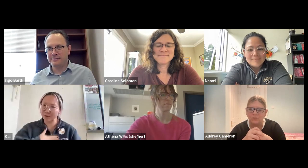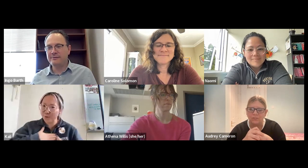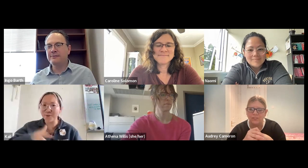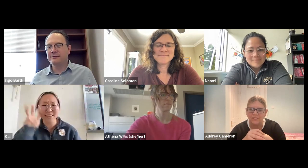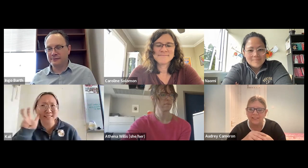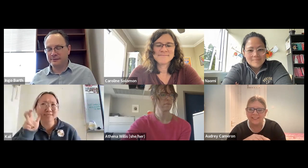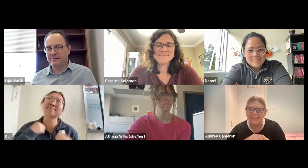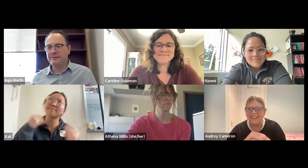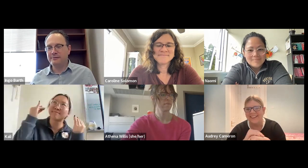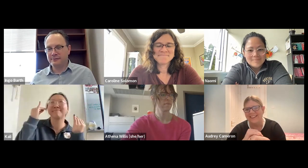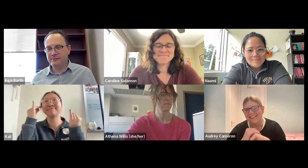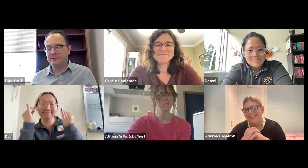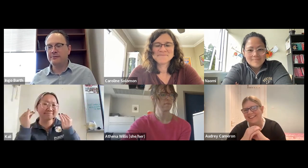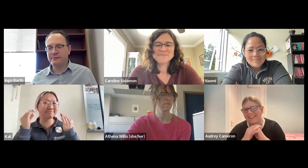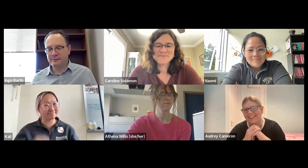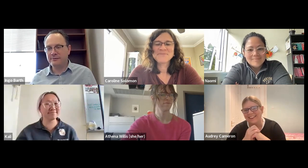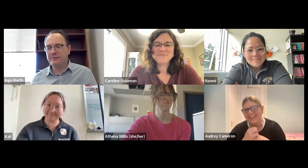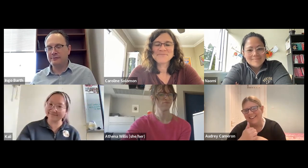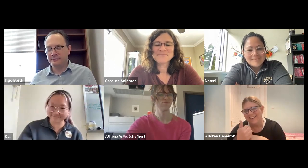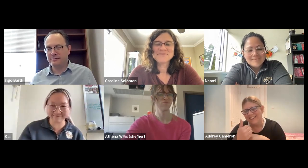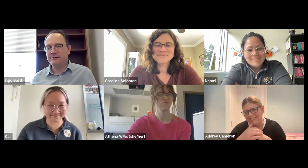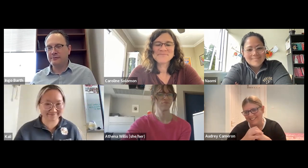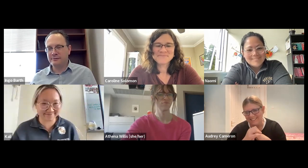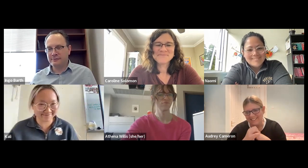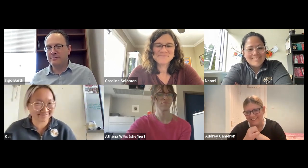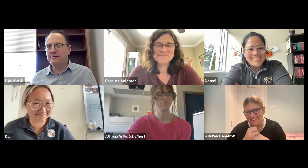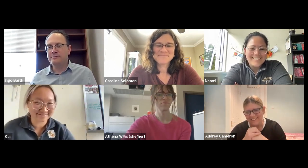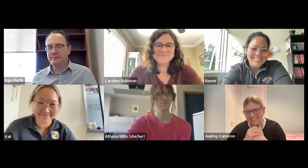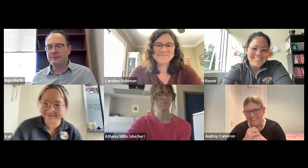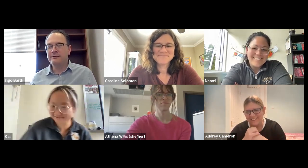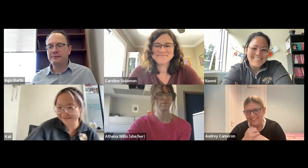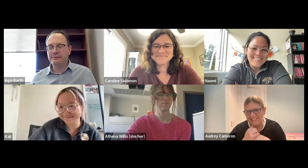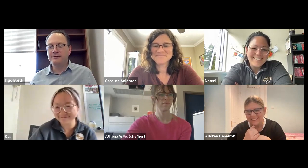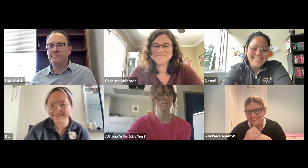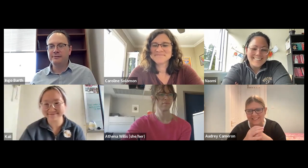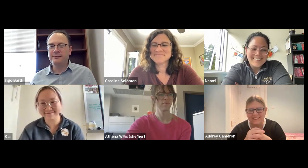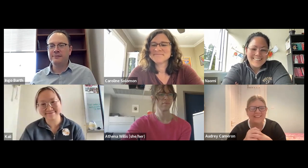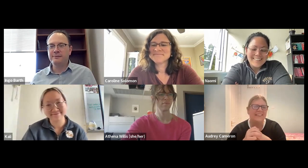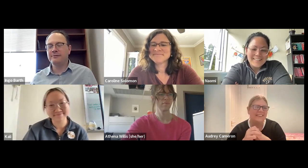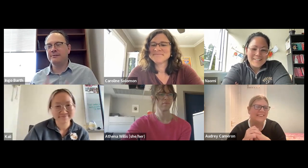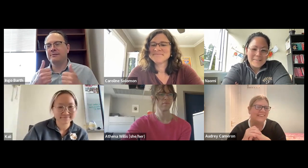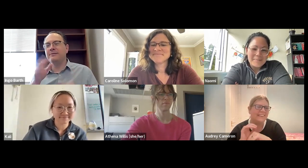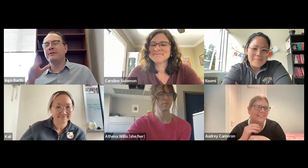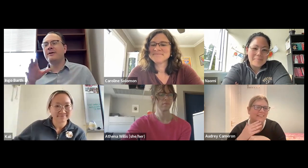know, really thoughtful, insightful discussion. I'm really enjoying all that you're sharing. It's making me think.